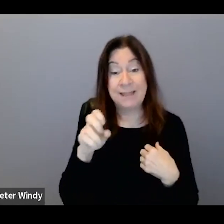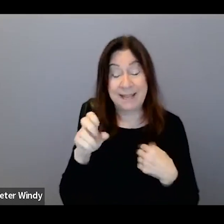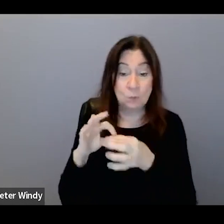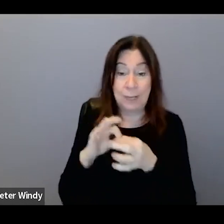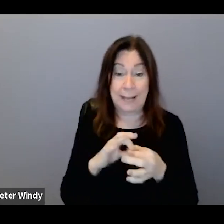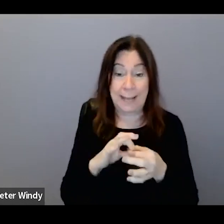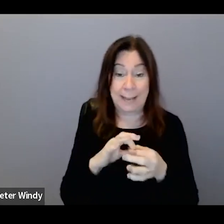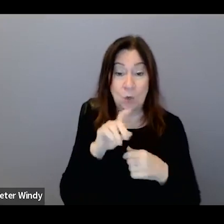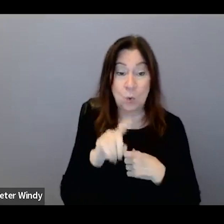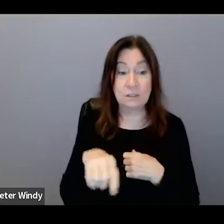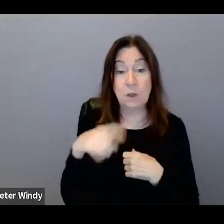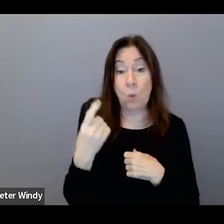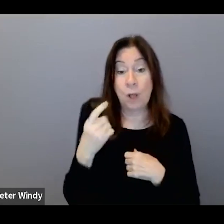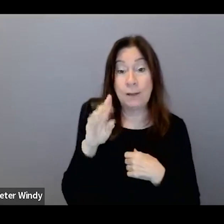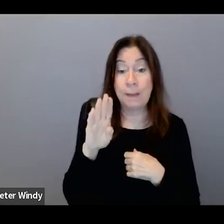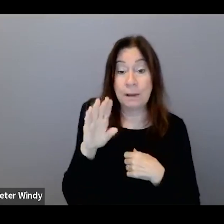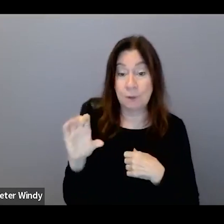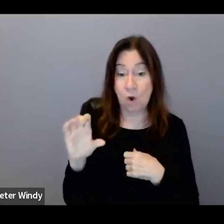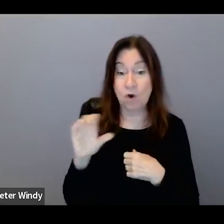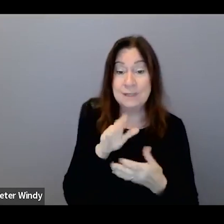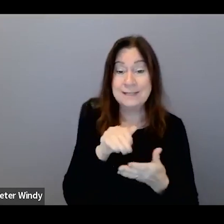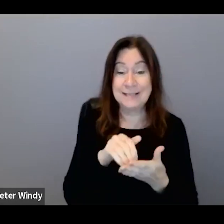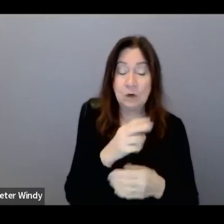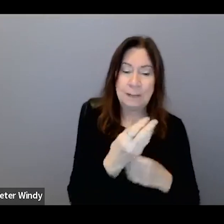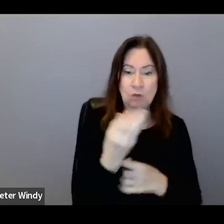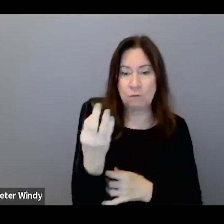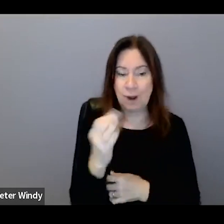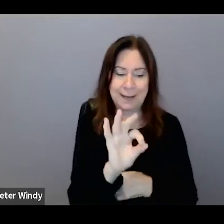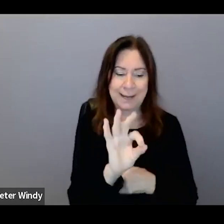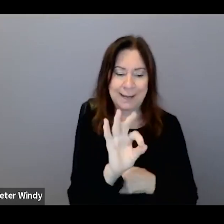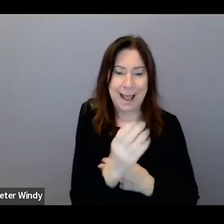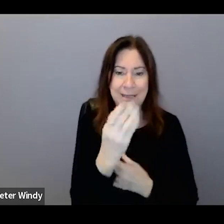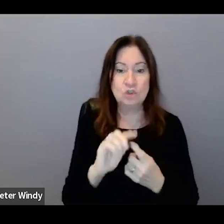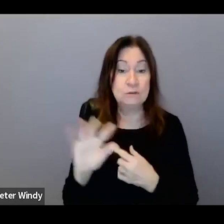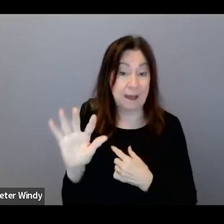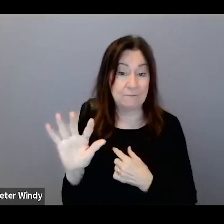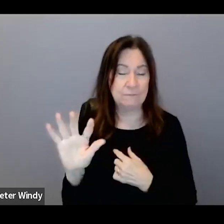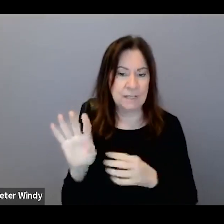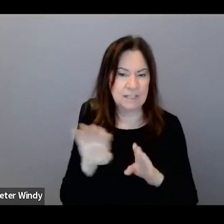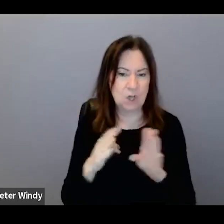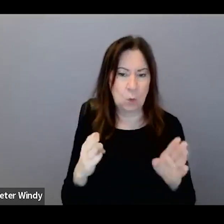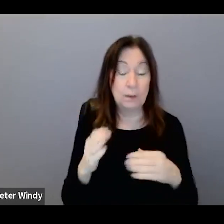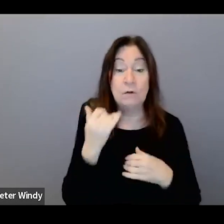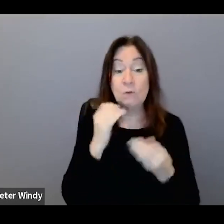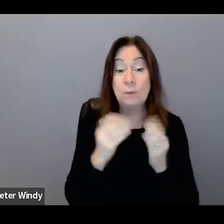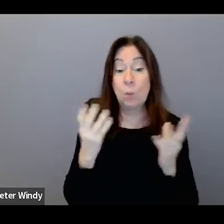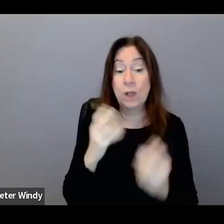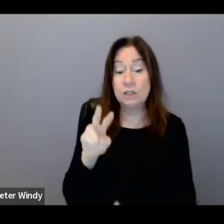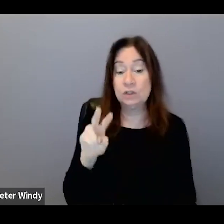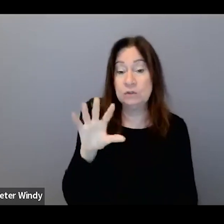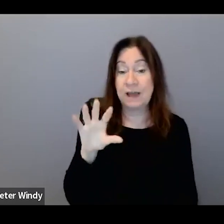One Buncombe call center is open Monday through Friday, 9 a.m. to 5 p.m. That number is